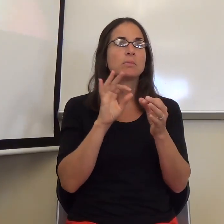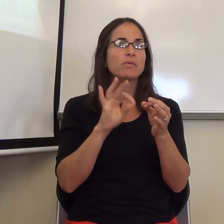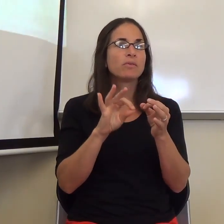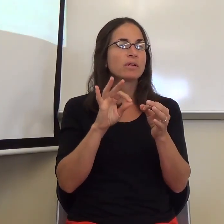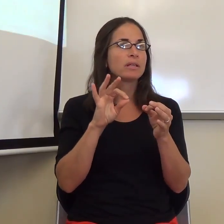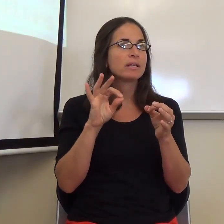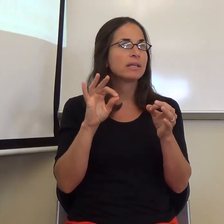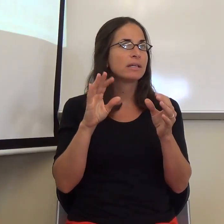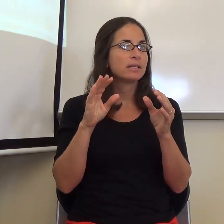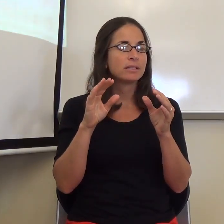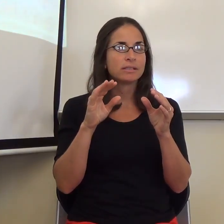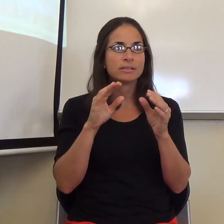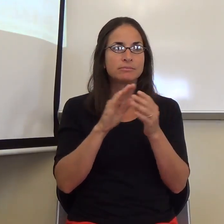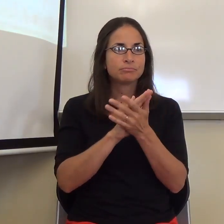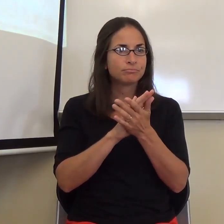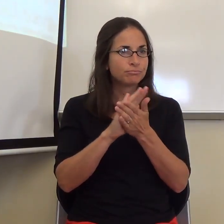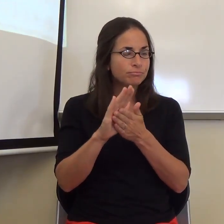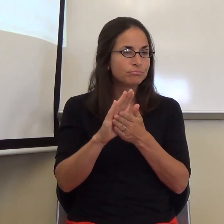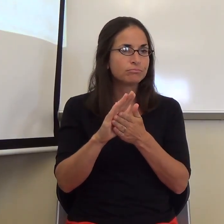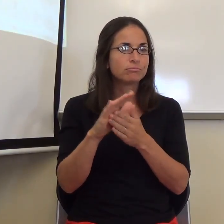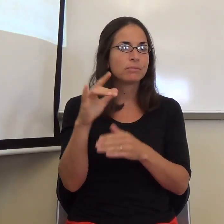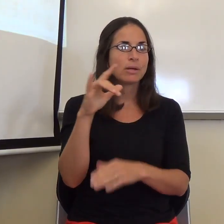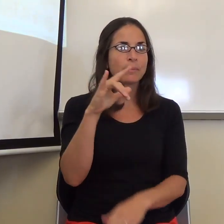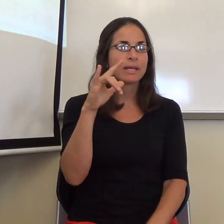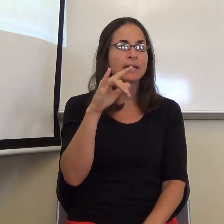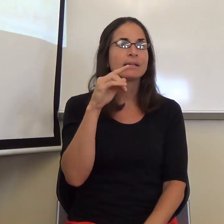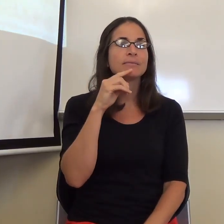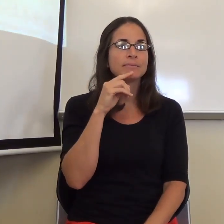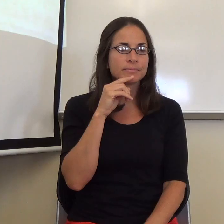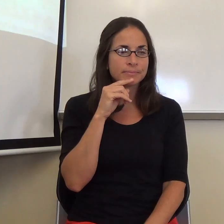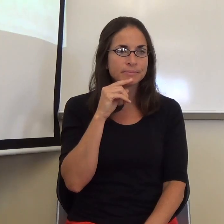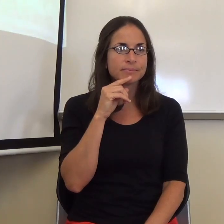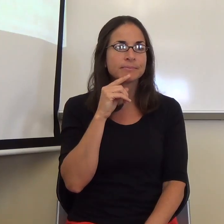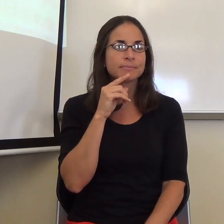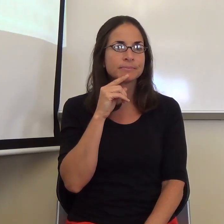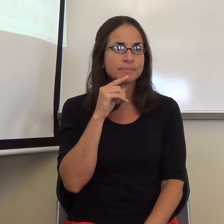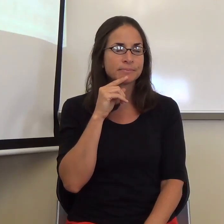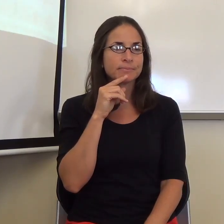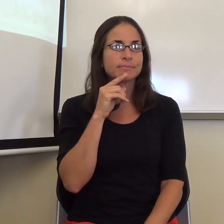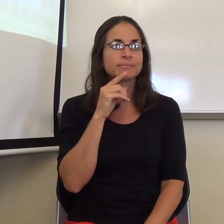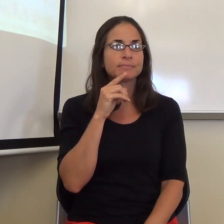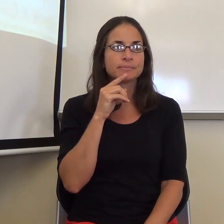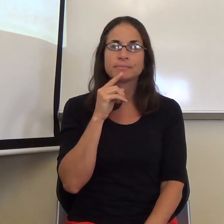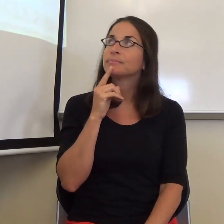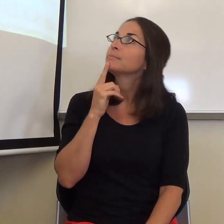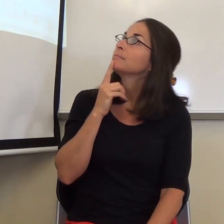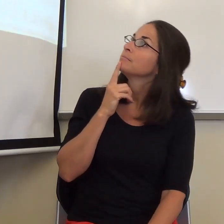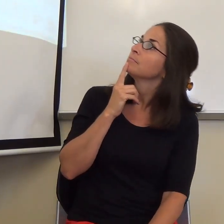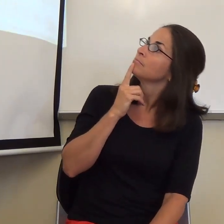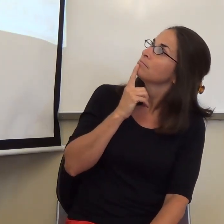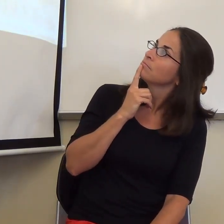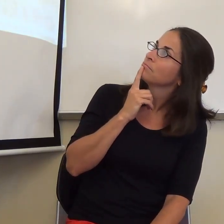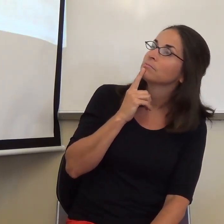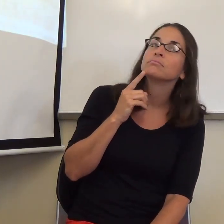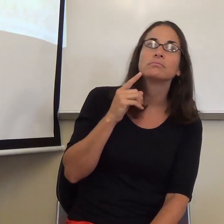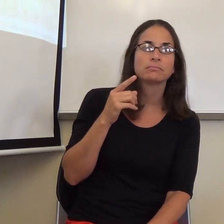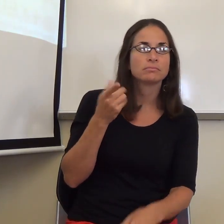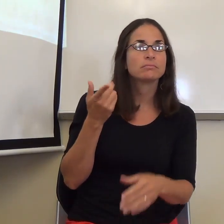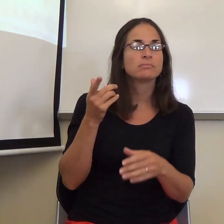airplane. So this is something about the airplane, its functioning, and the pilot,